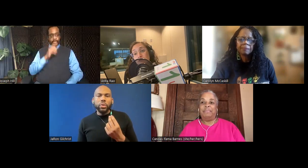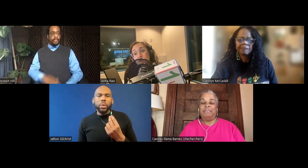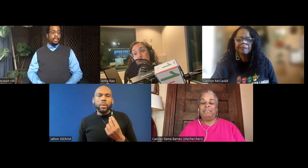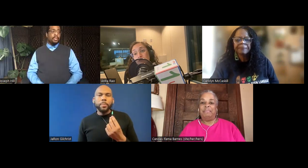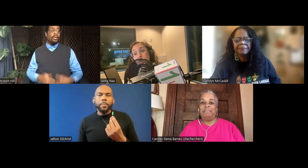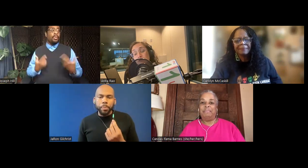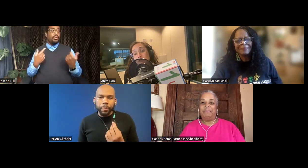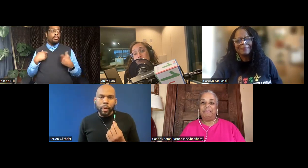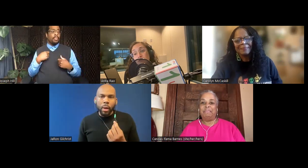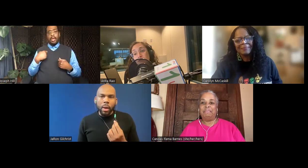Sure.